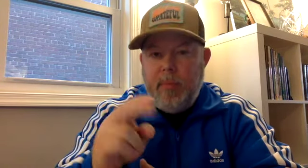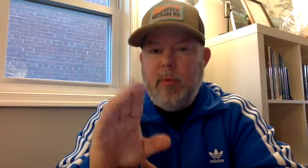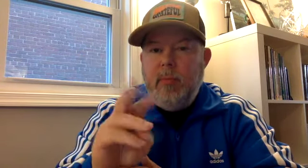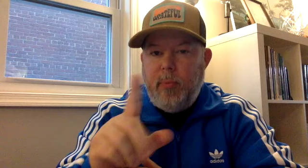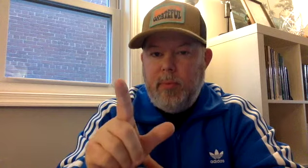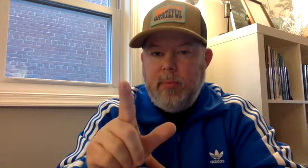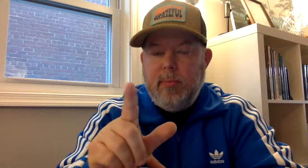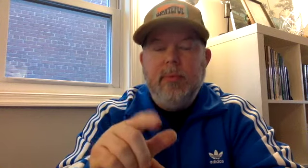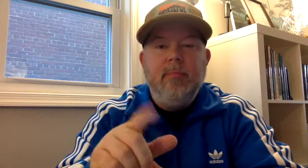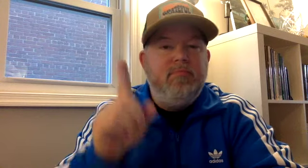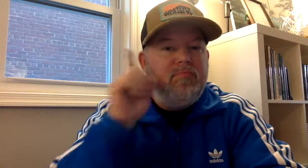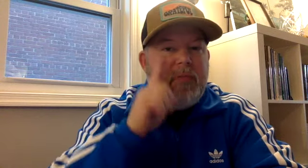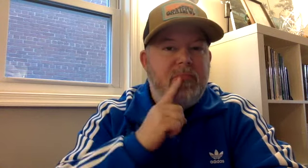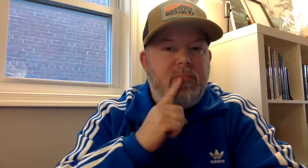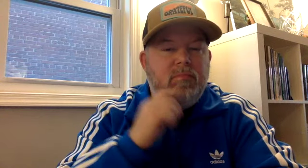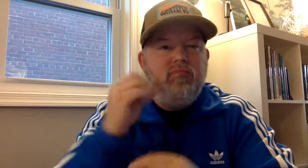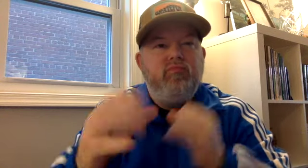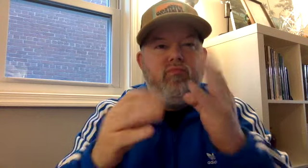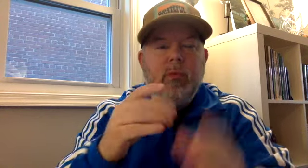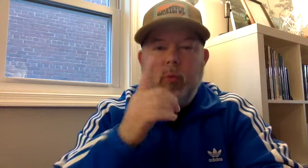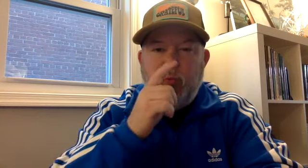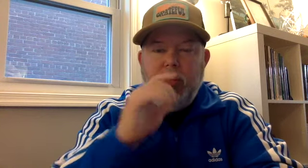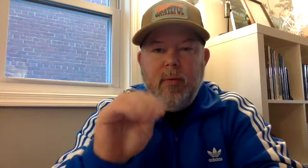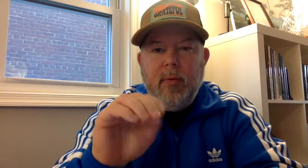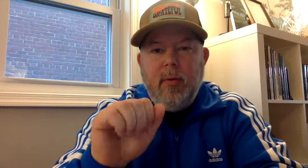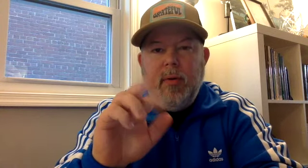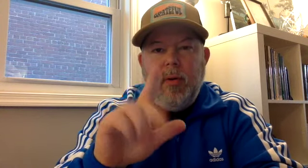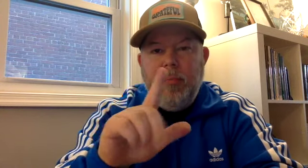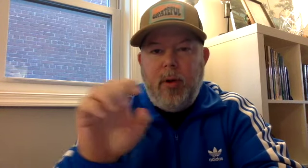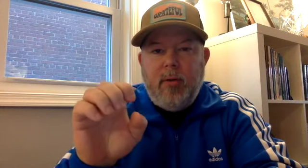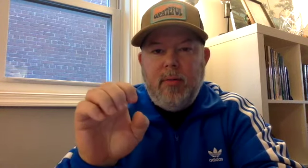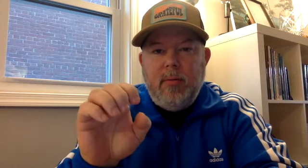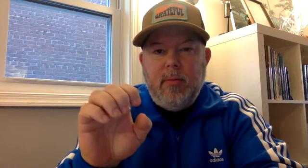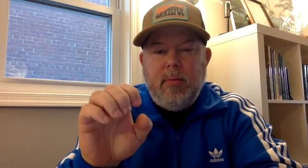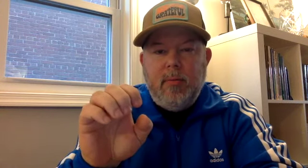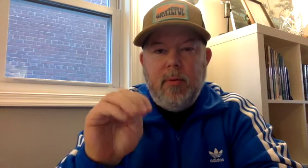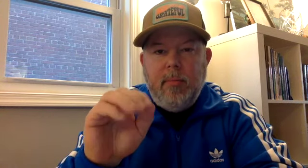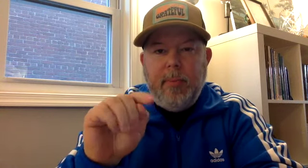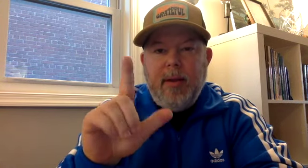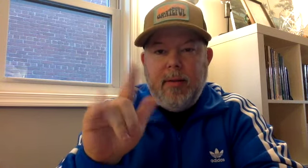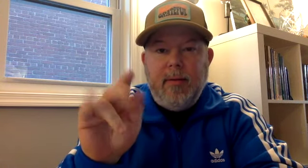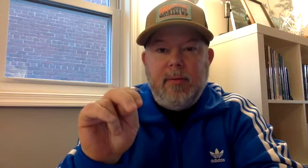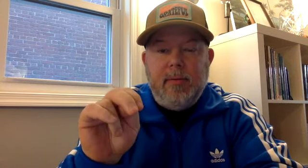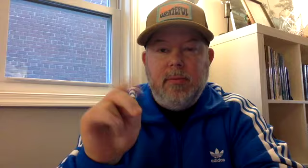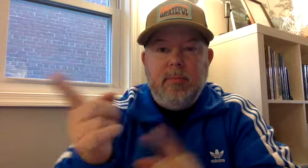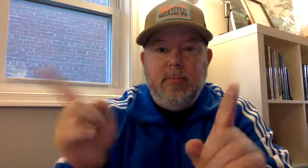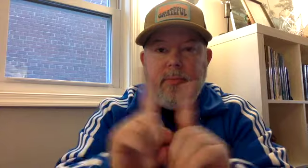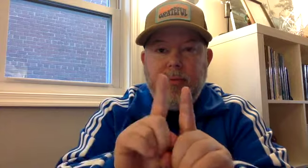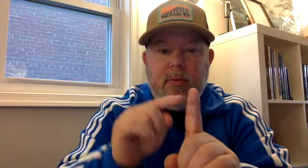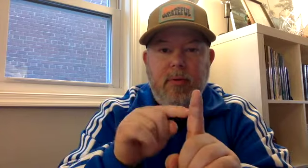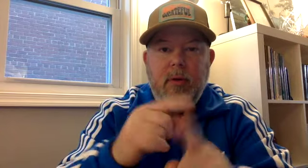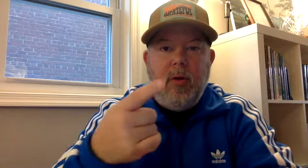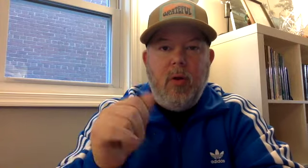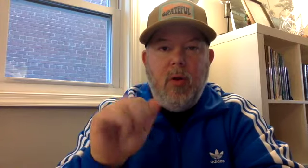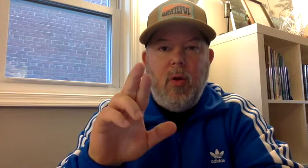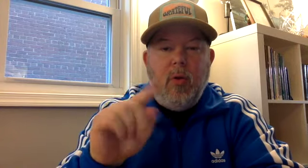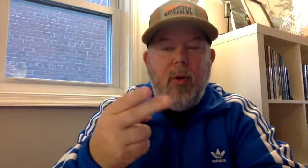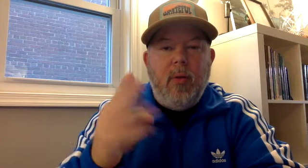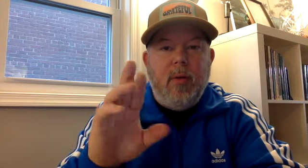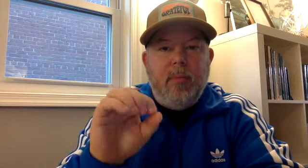2 doses. Sky Risen may increase your risk of infections and lower your ability to fight them. Before treatment, your doctor should check you for infections and tuberculosis. Tell